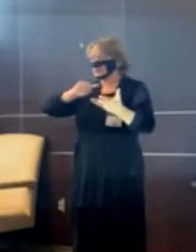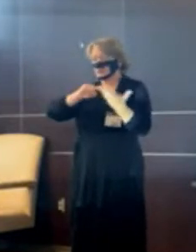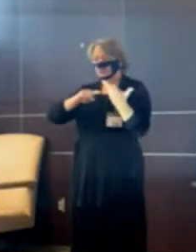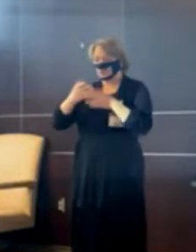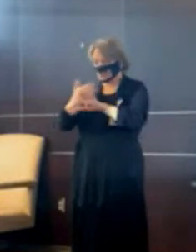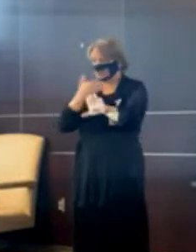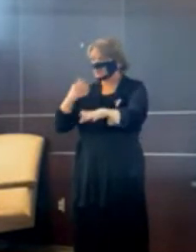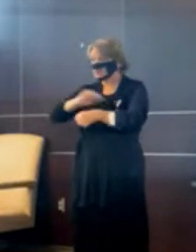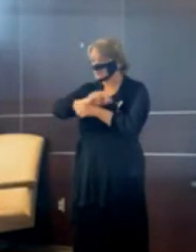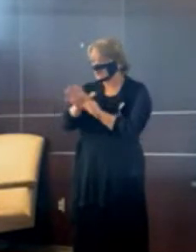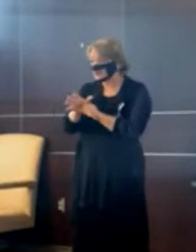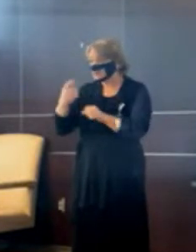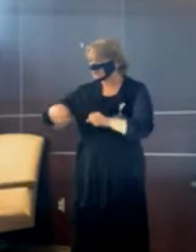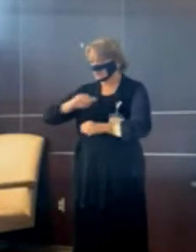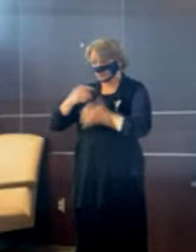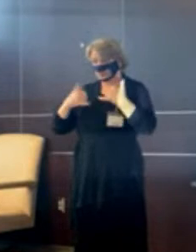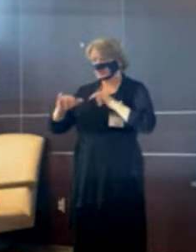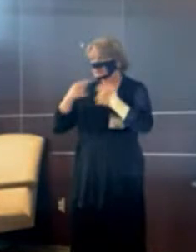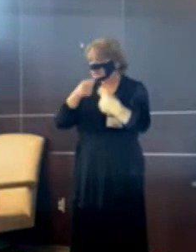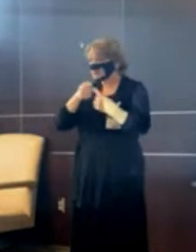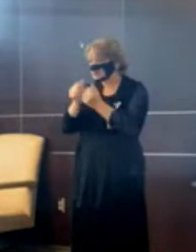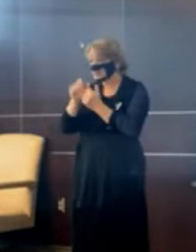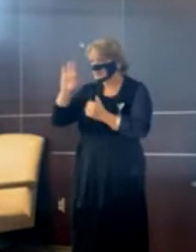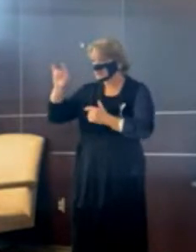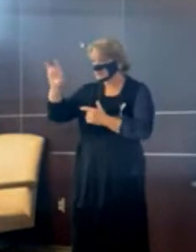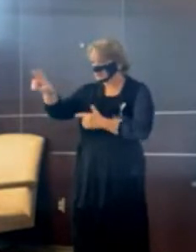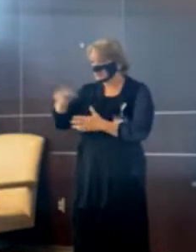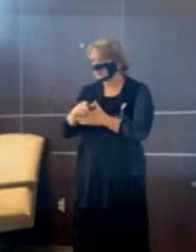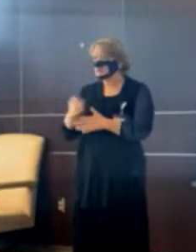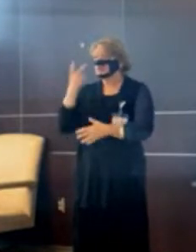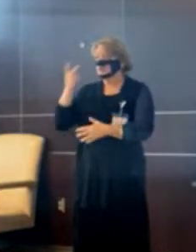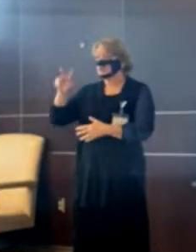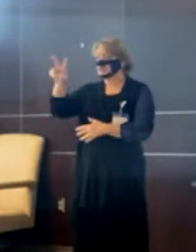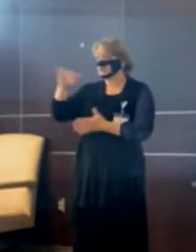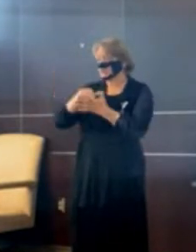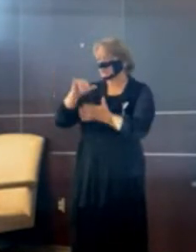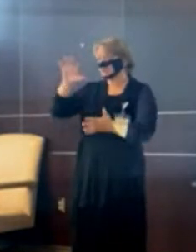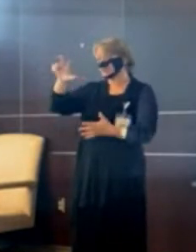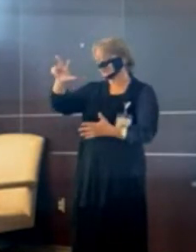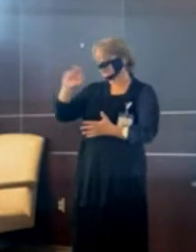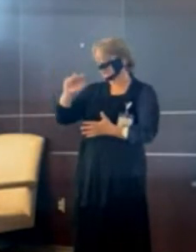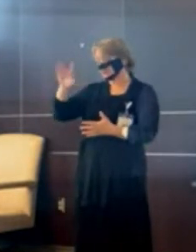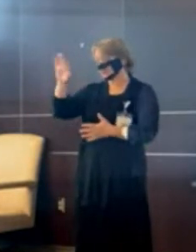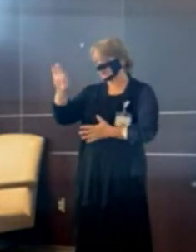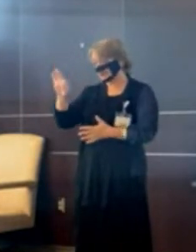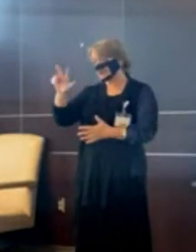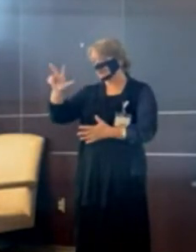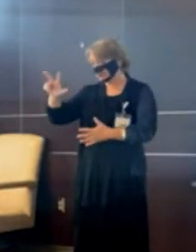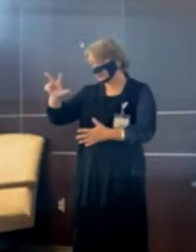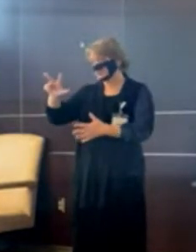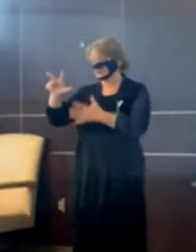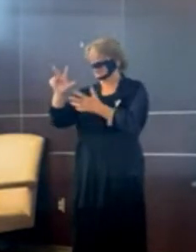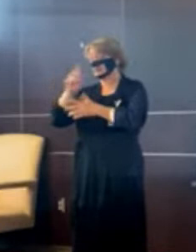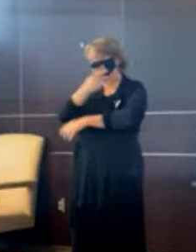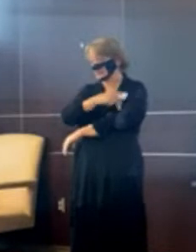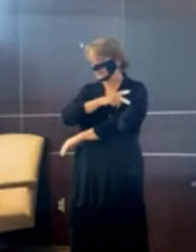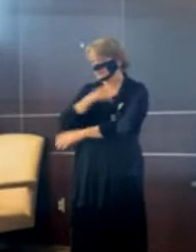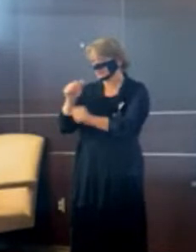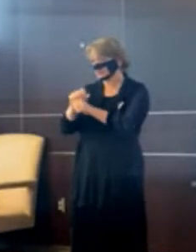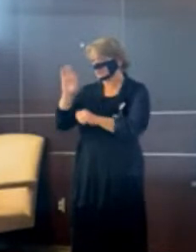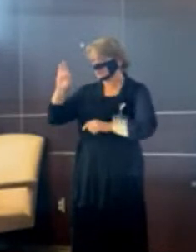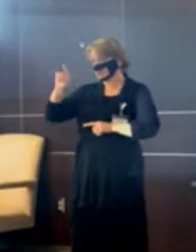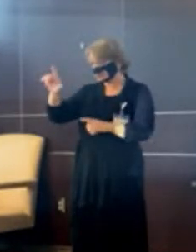flu. From September to February of that year, we saw 2,393 patients for flu infections and